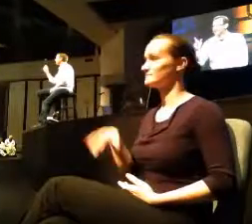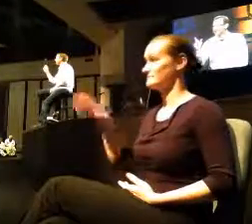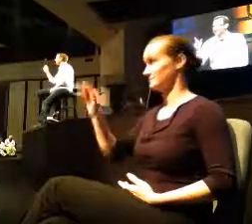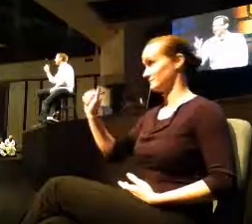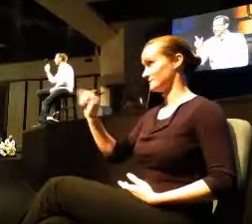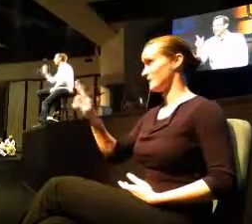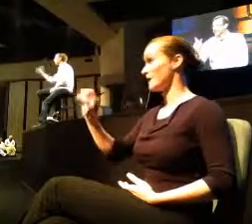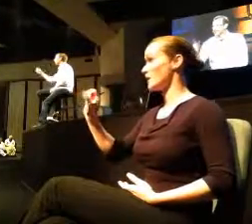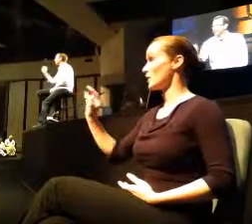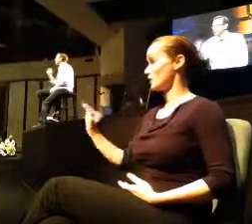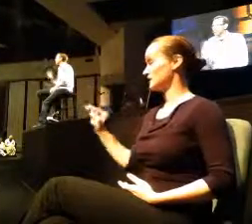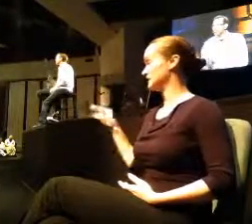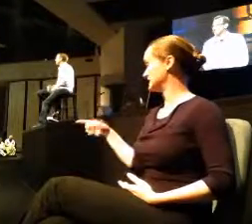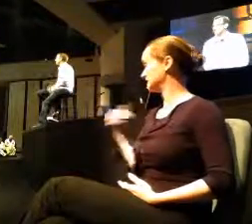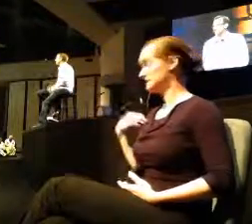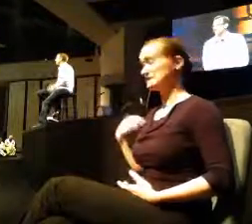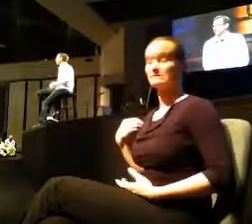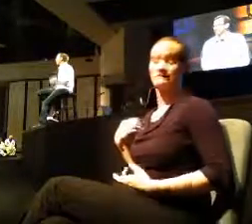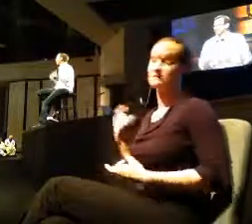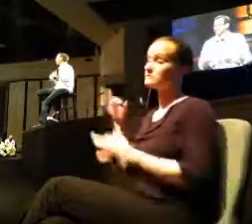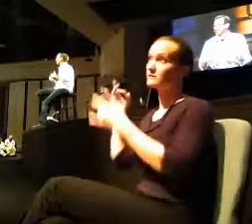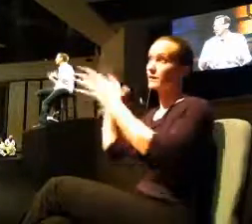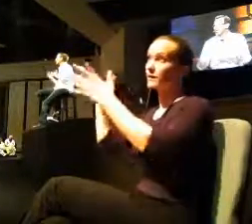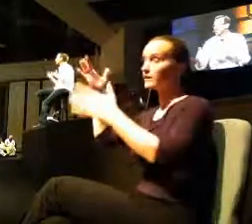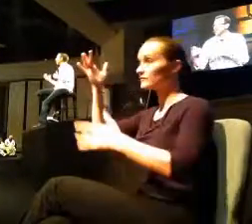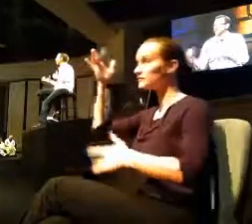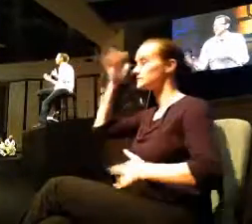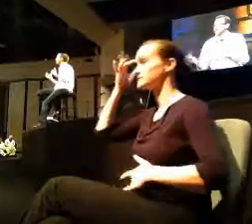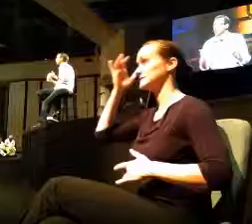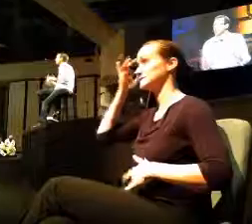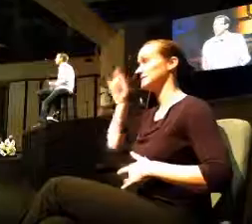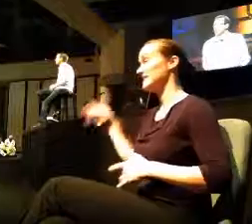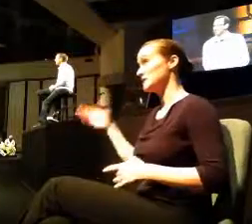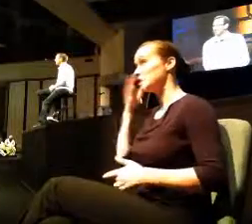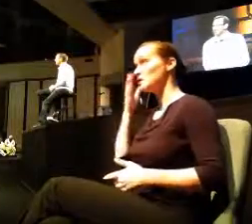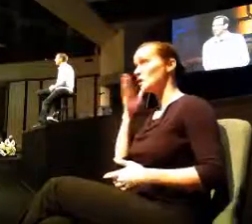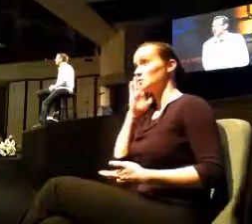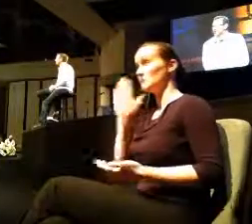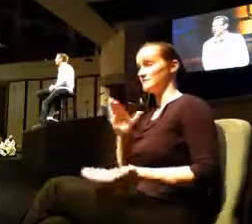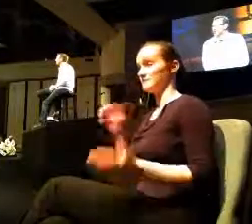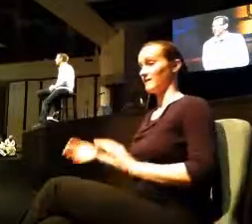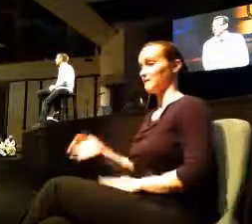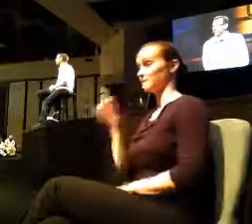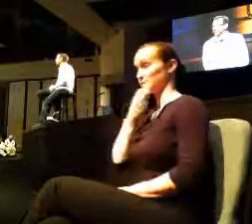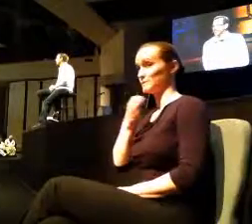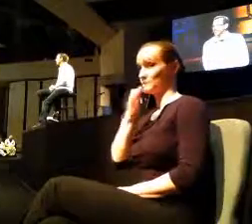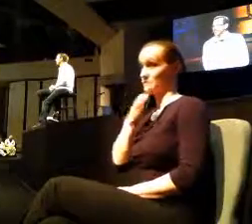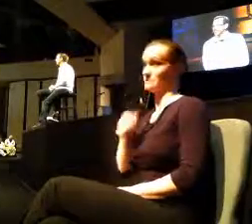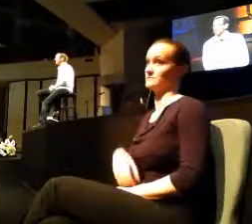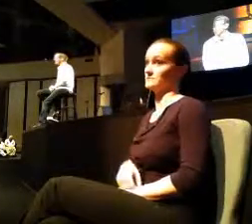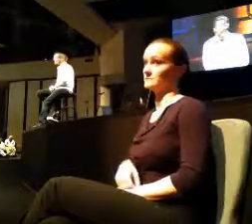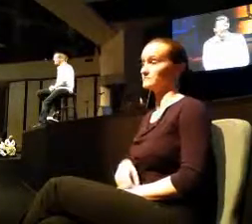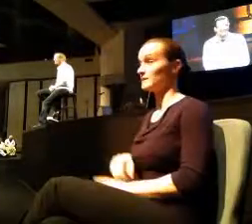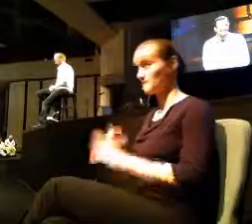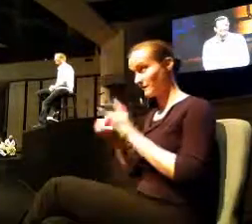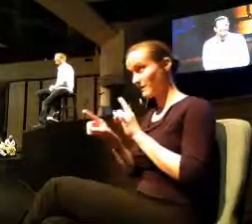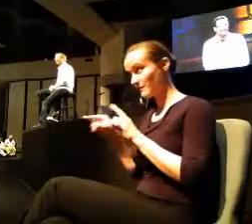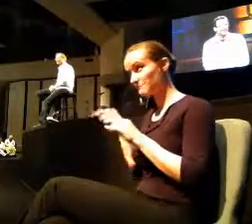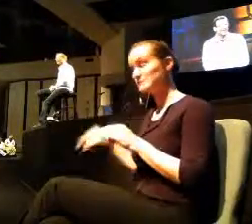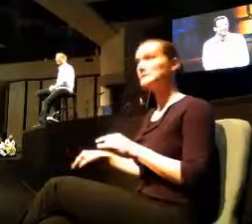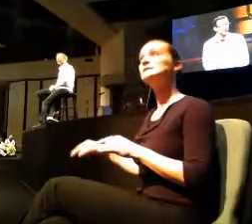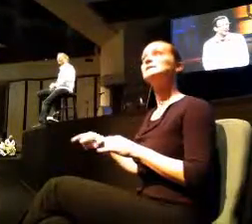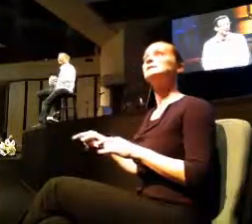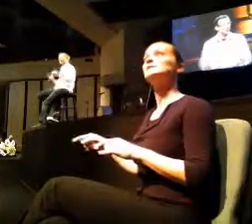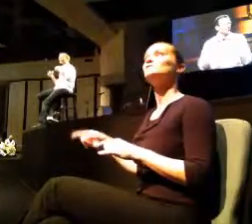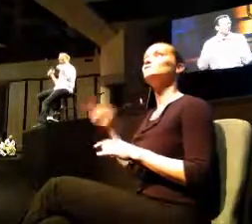faces this horrible thing in his life, knowing that his life is going to end very shortly. But he had something he